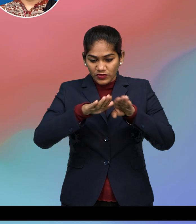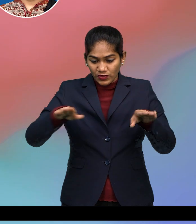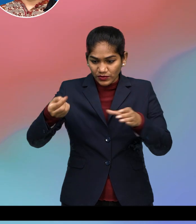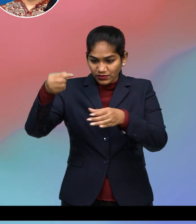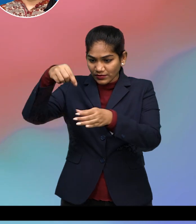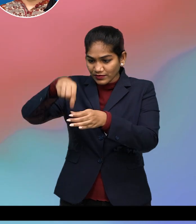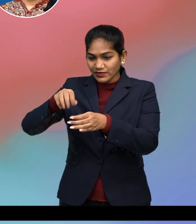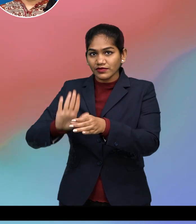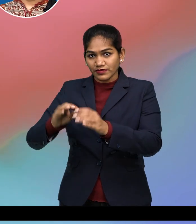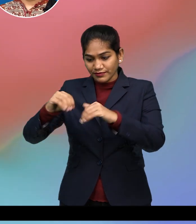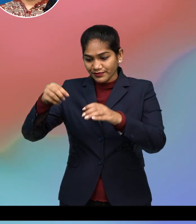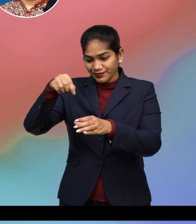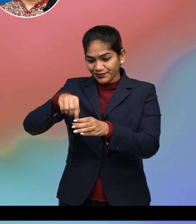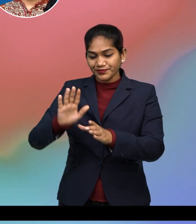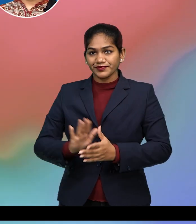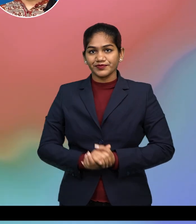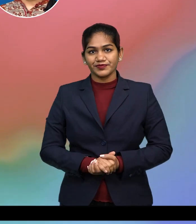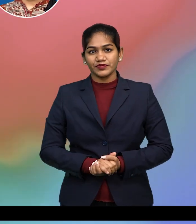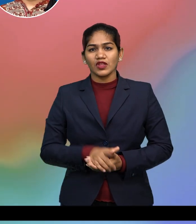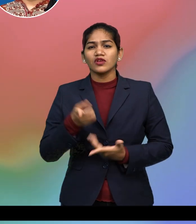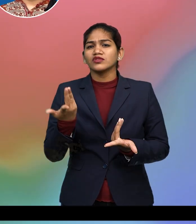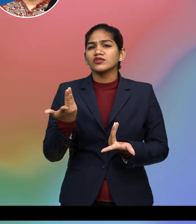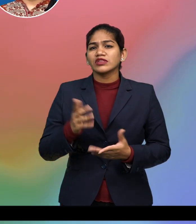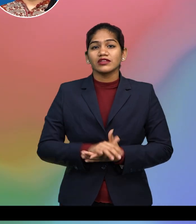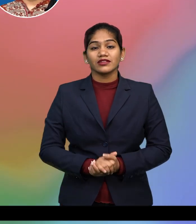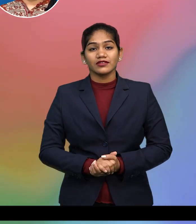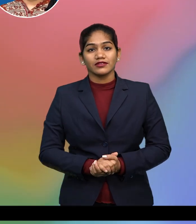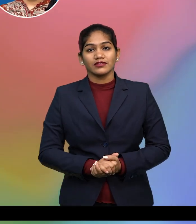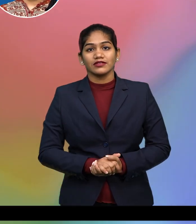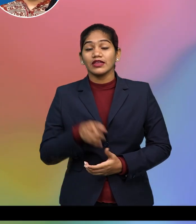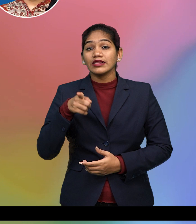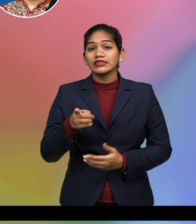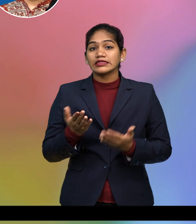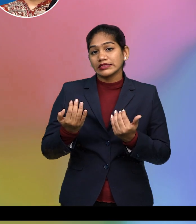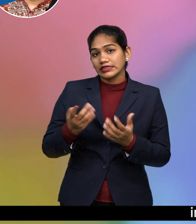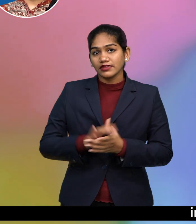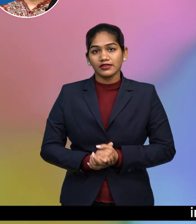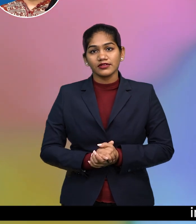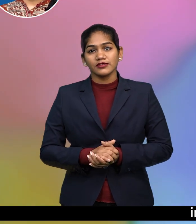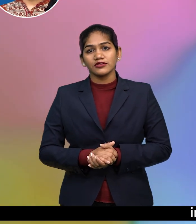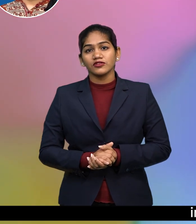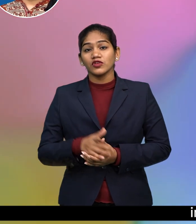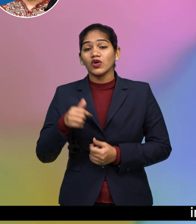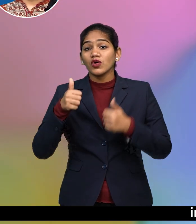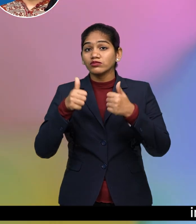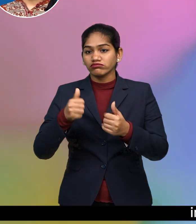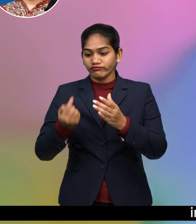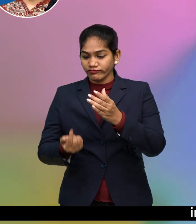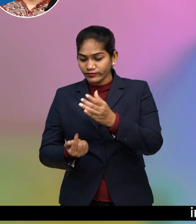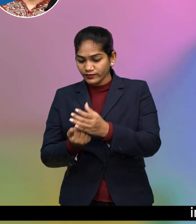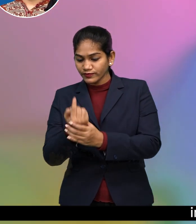so that they can grow into mature